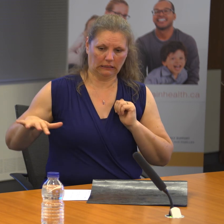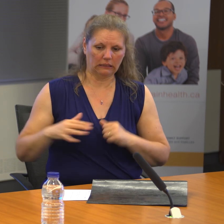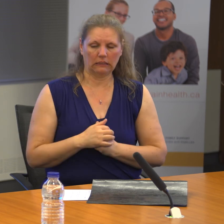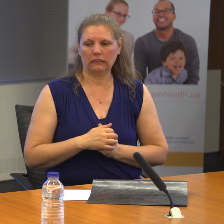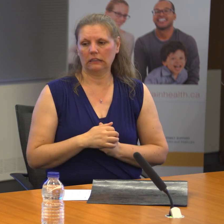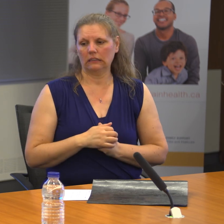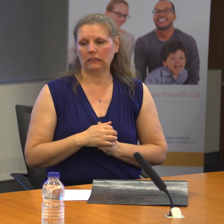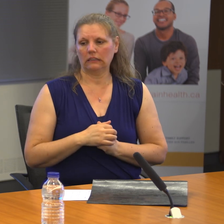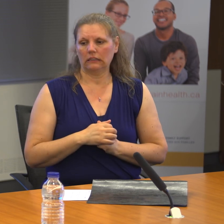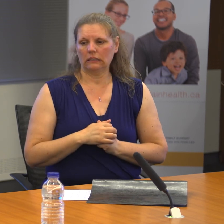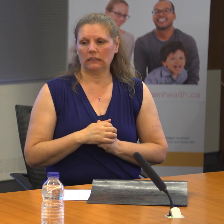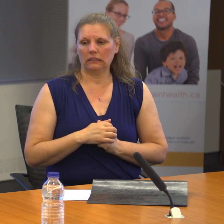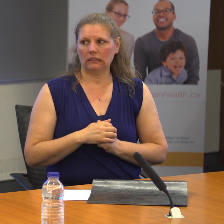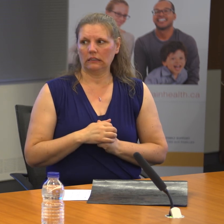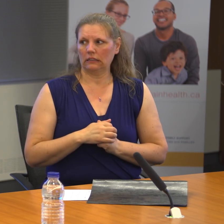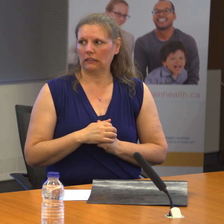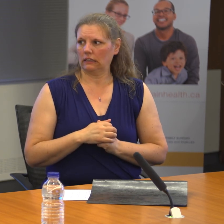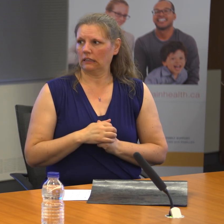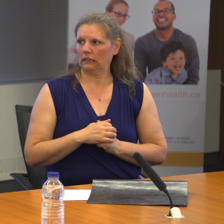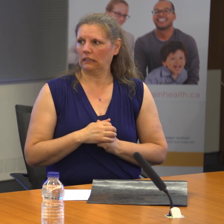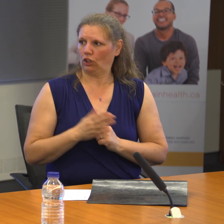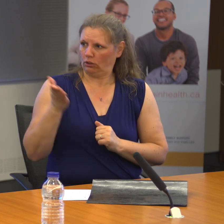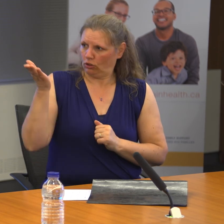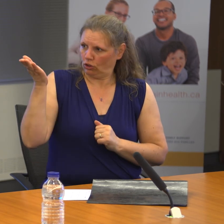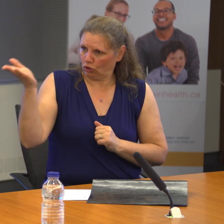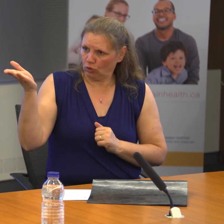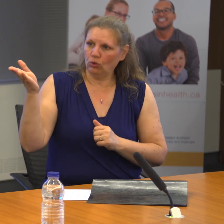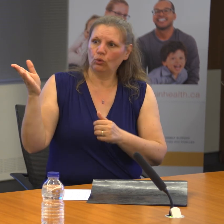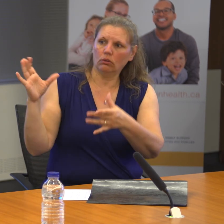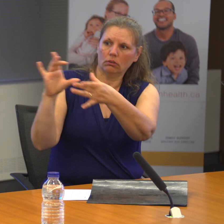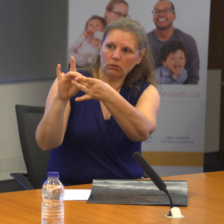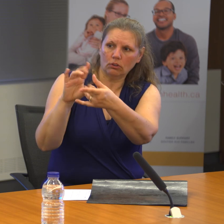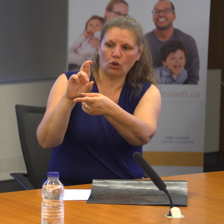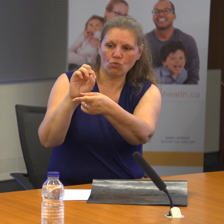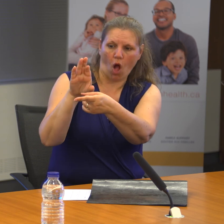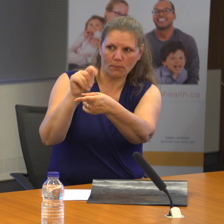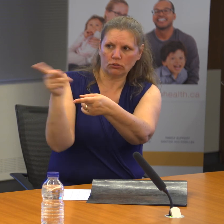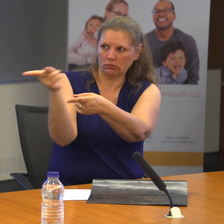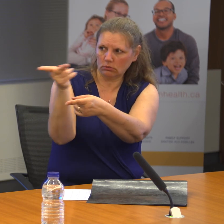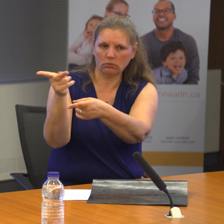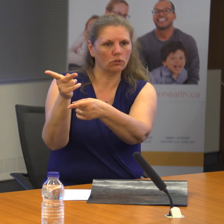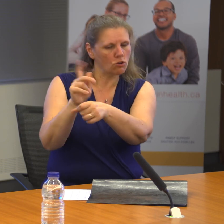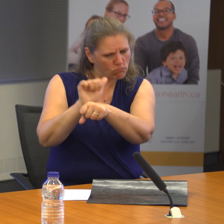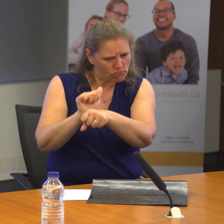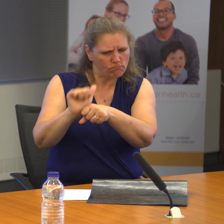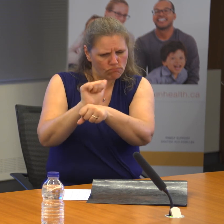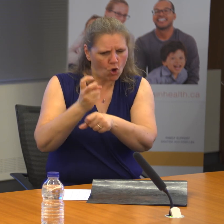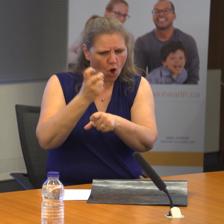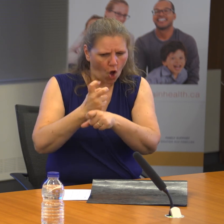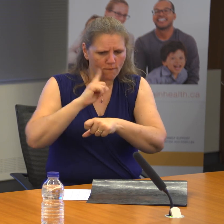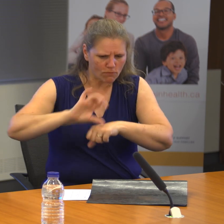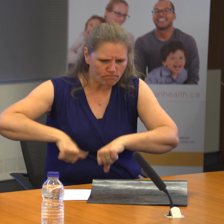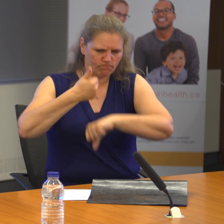And you and Robert have worked so hard to then build community, both of you.